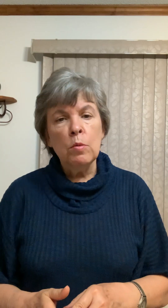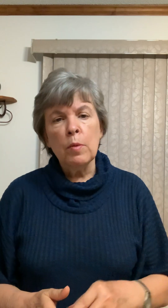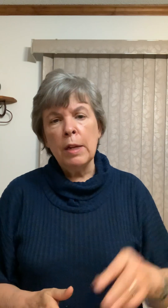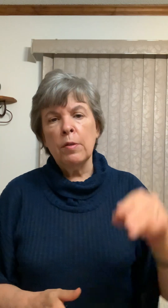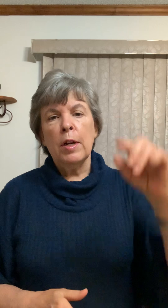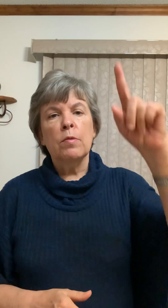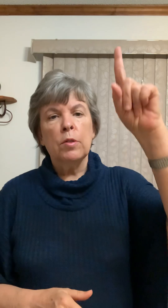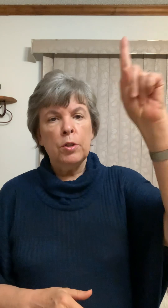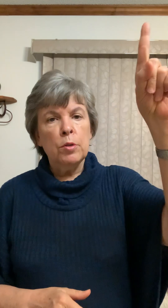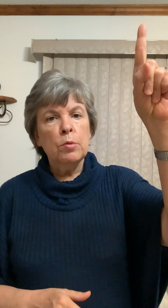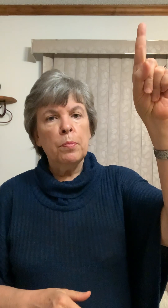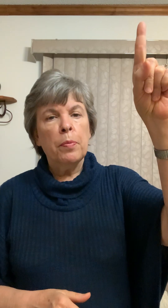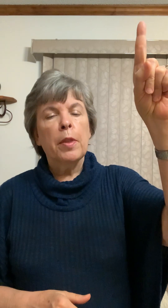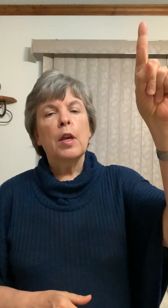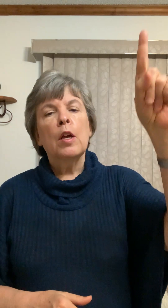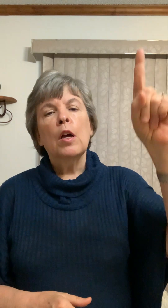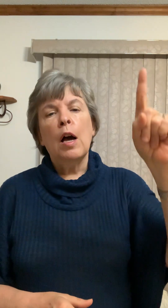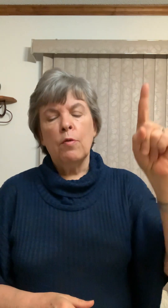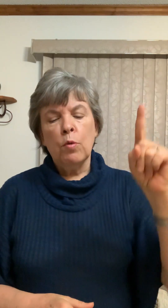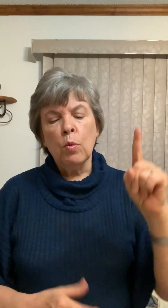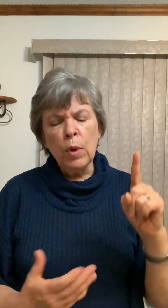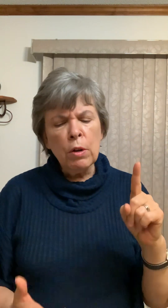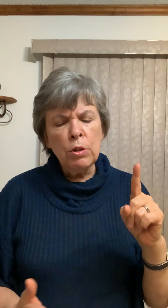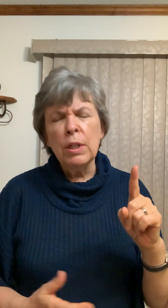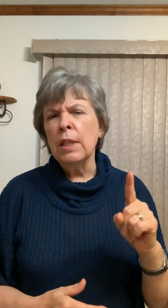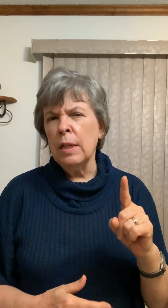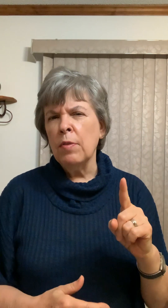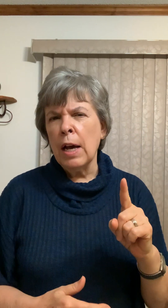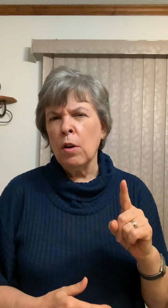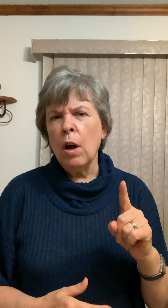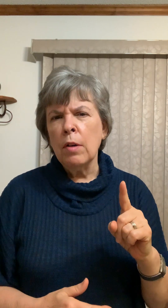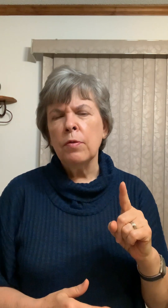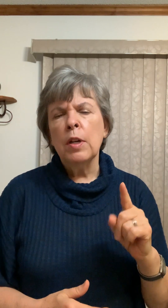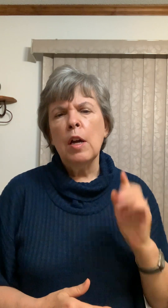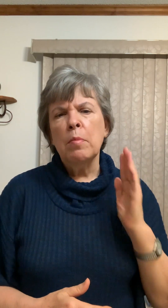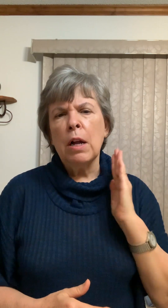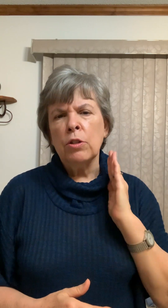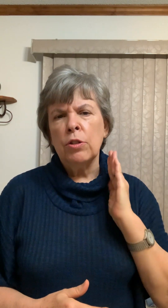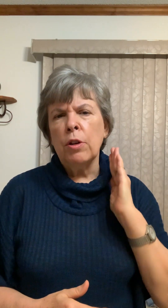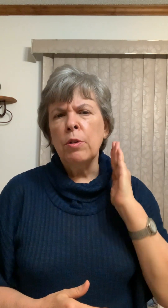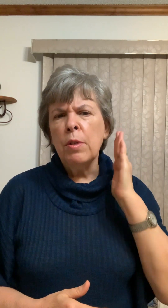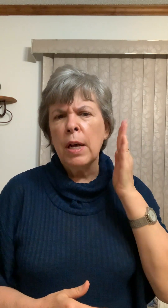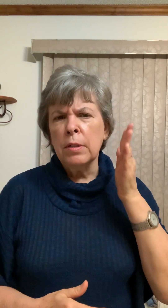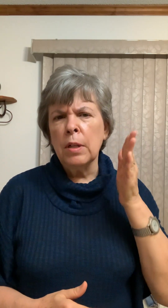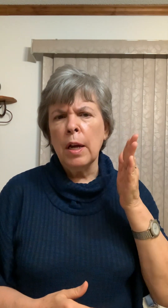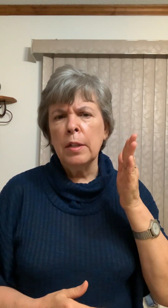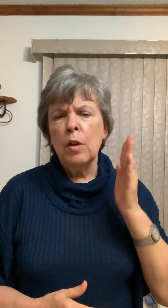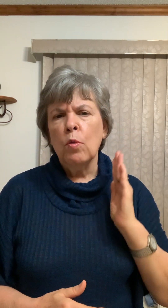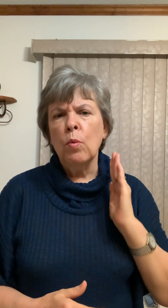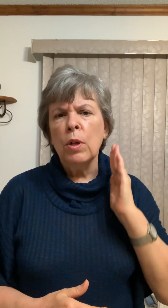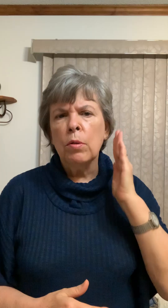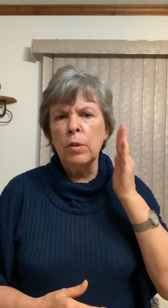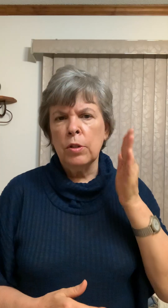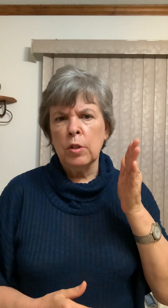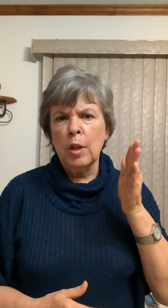reign forever. You, for will, you can leave that off, but I'll just show you that sign. Will just comes a